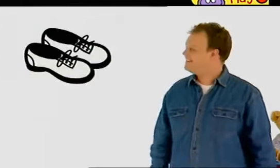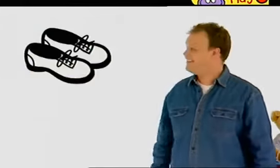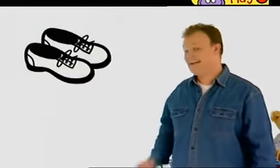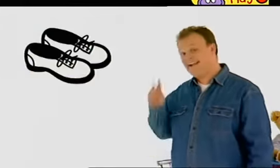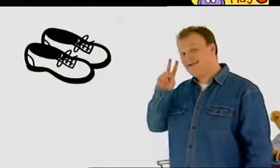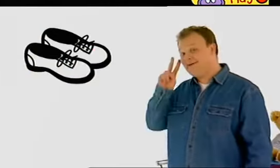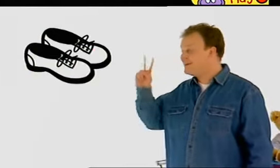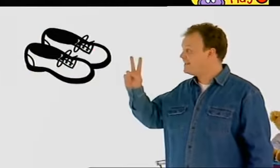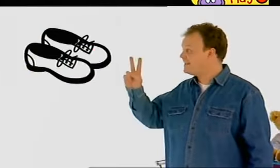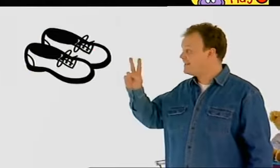Look.